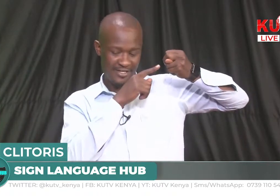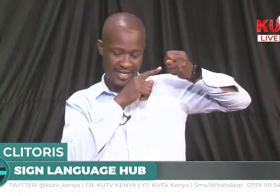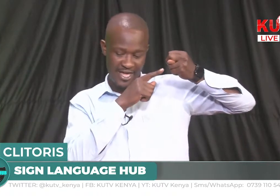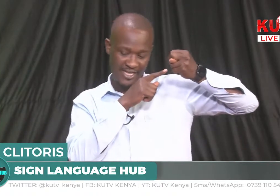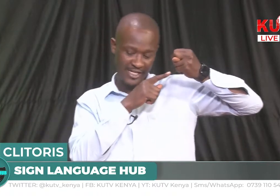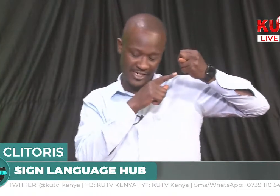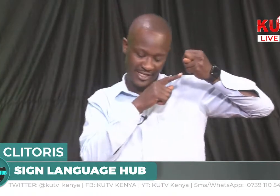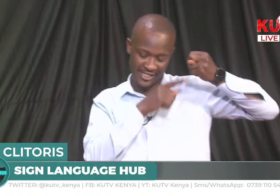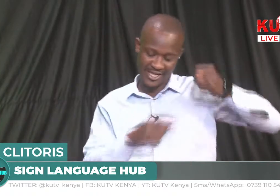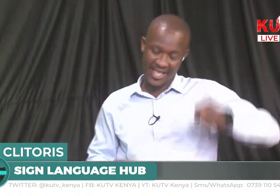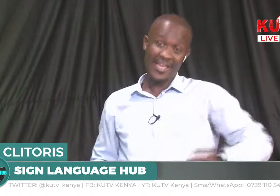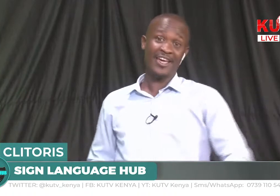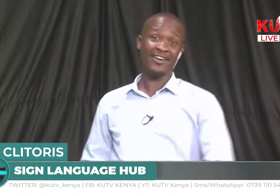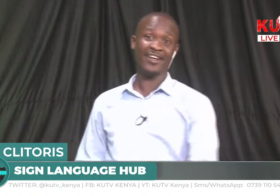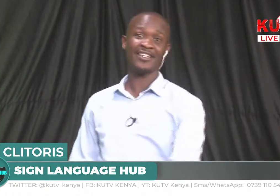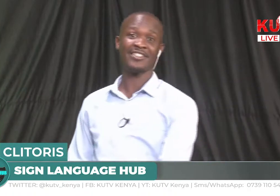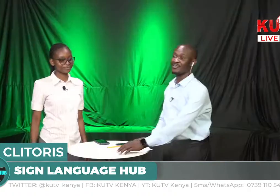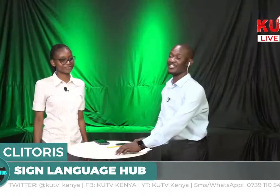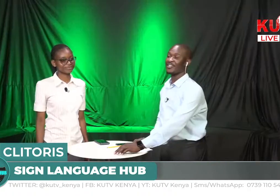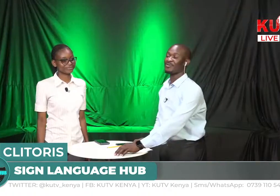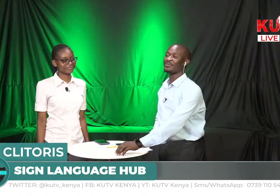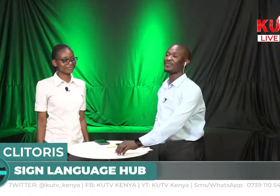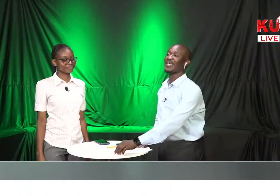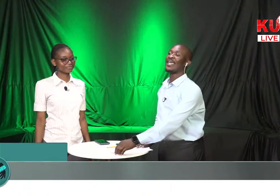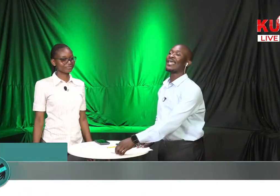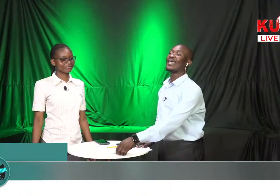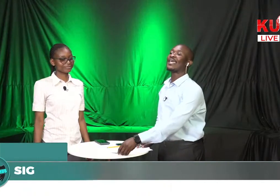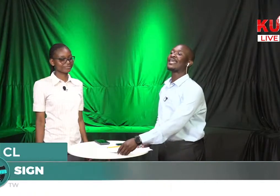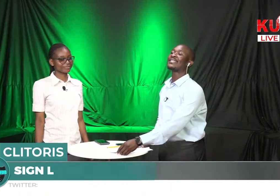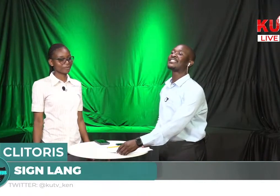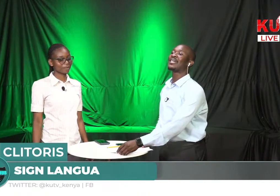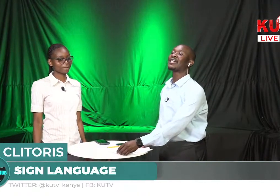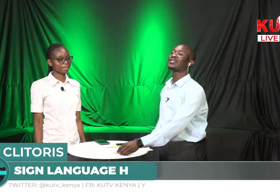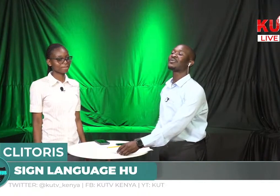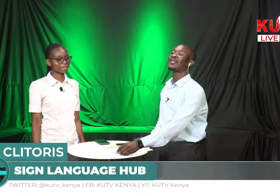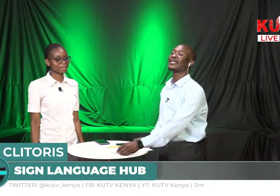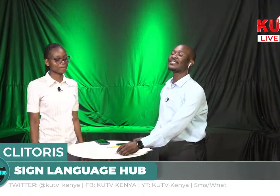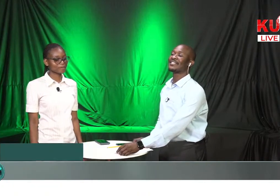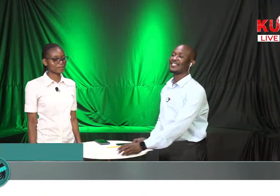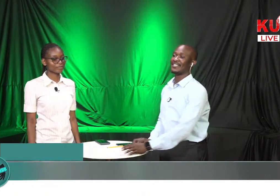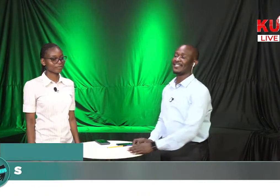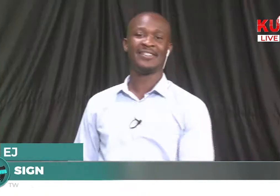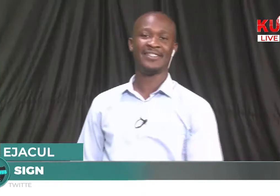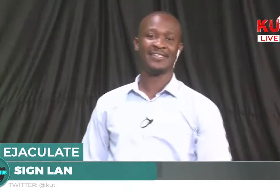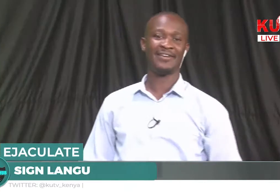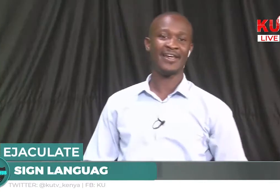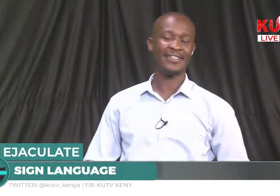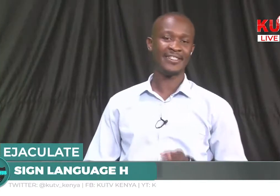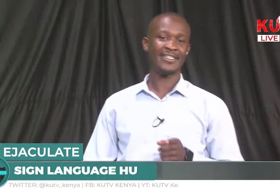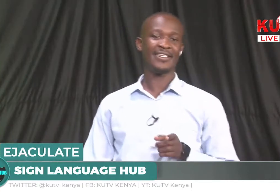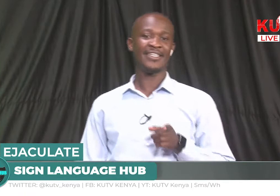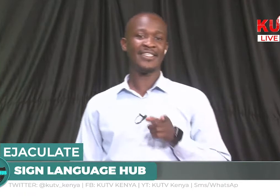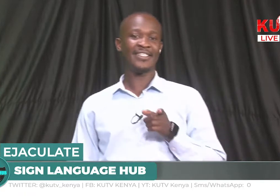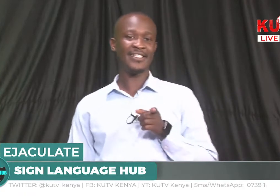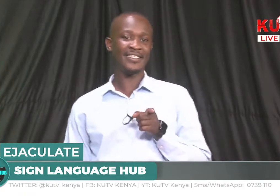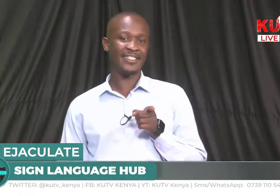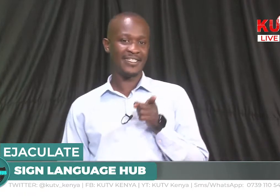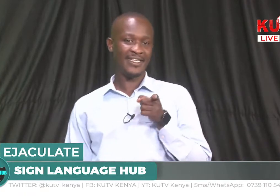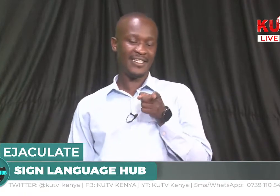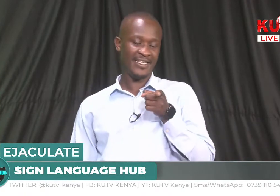Here it is. All right, let's continue. Ejaculate. All right? This is